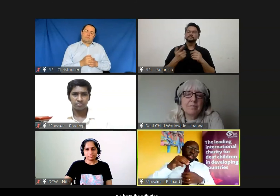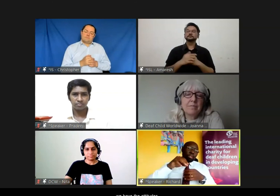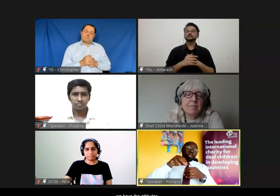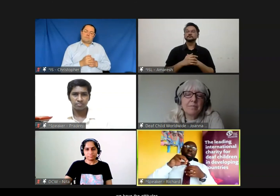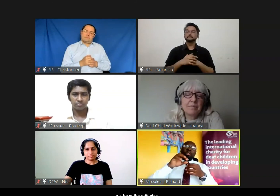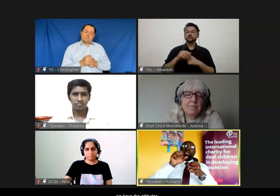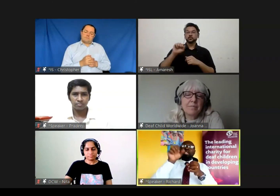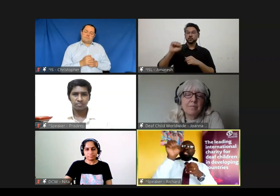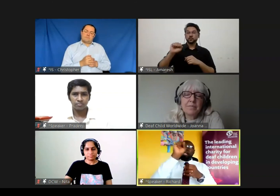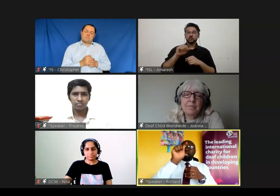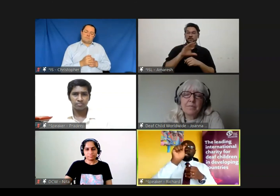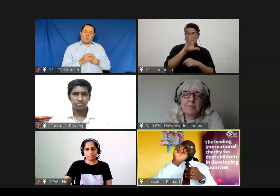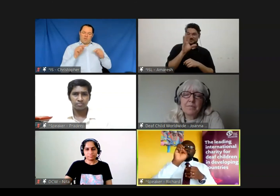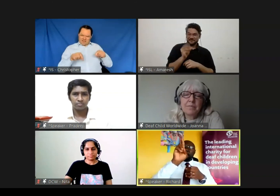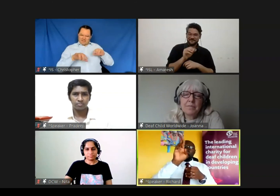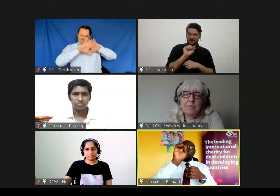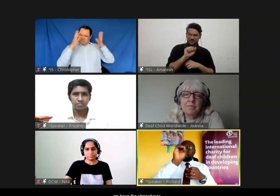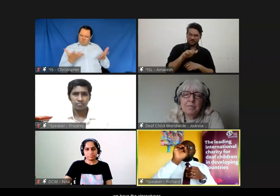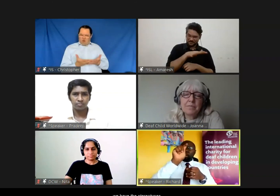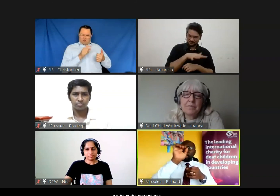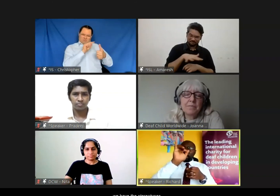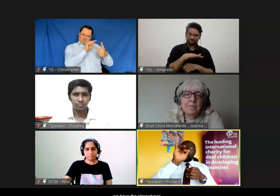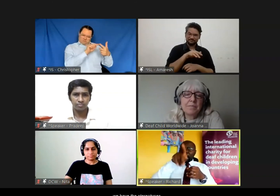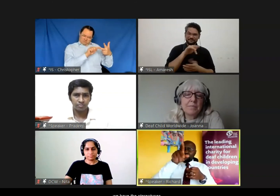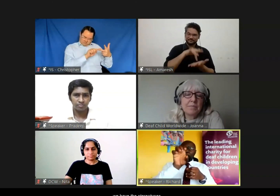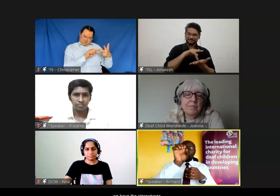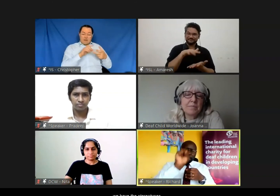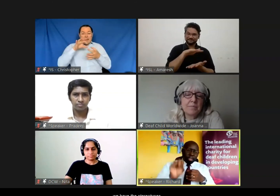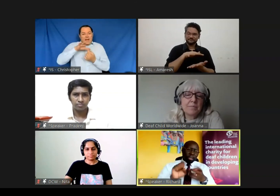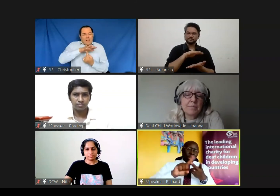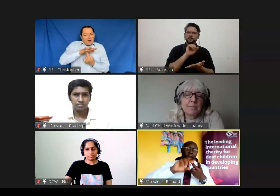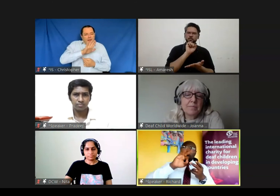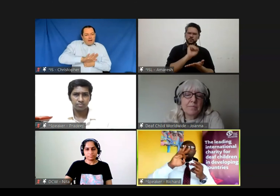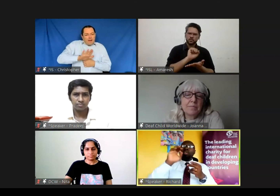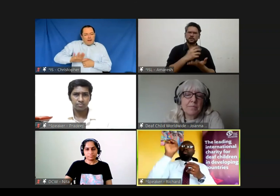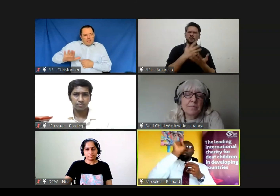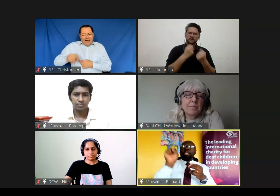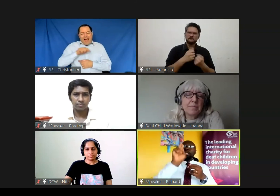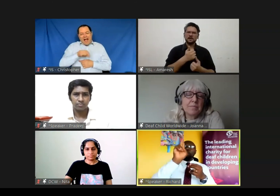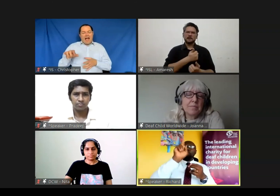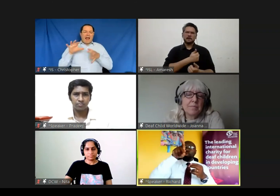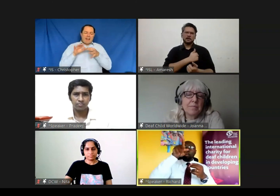we have the attitudes, we have the stereotypes,